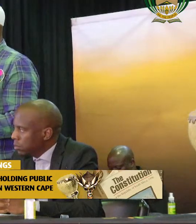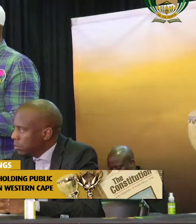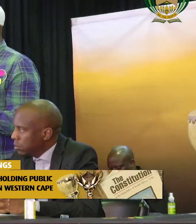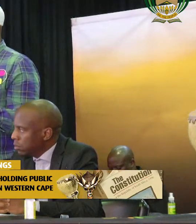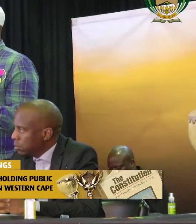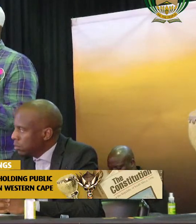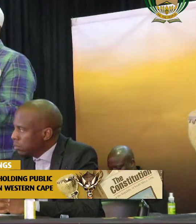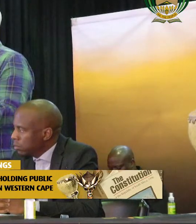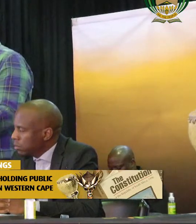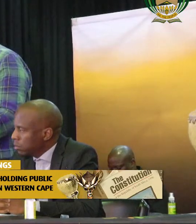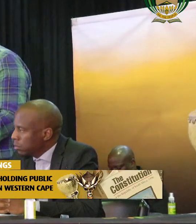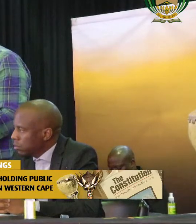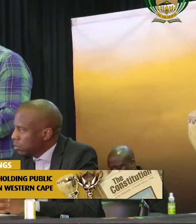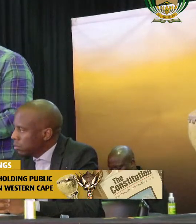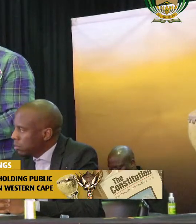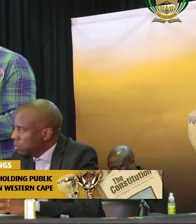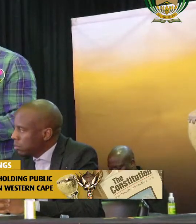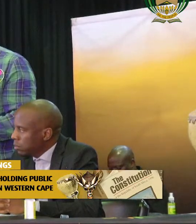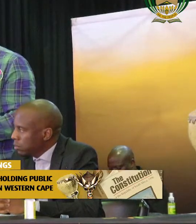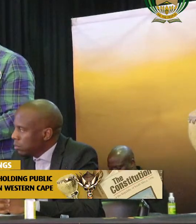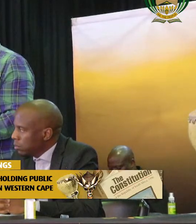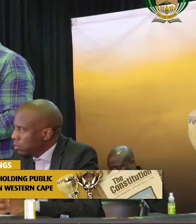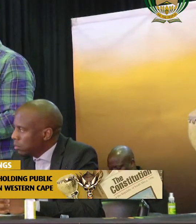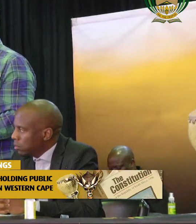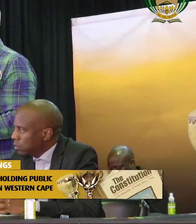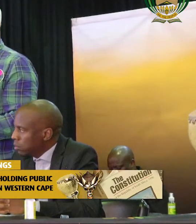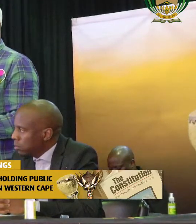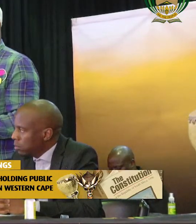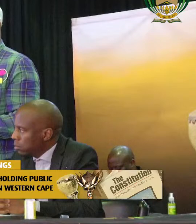commitments that there will be, catering provided.